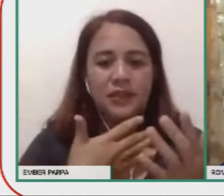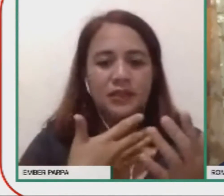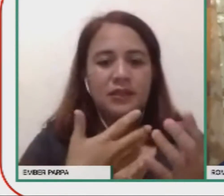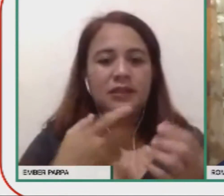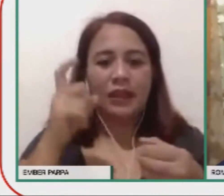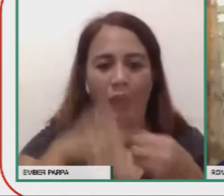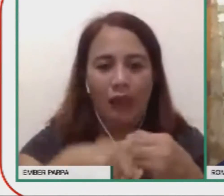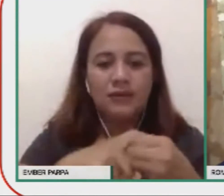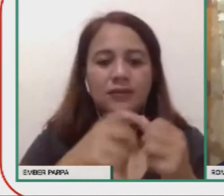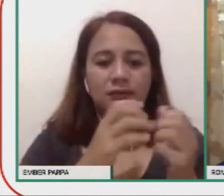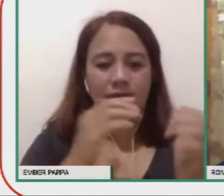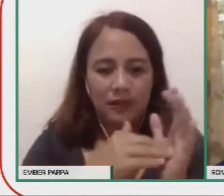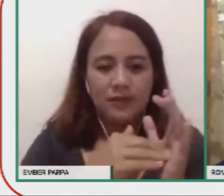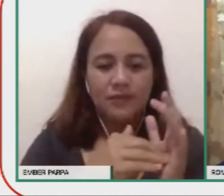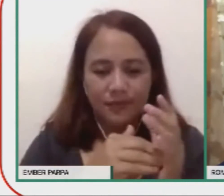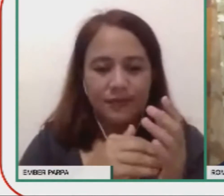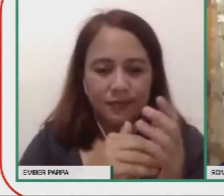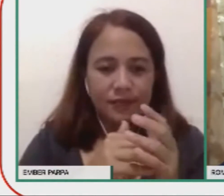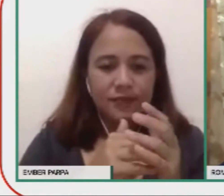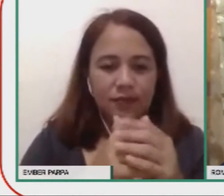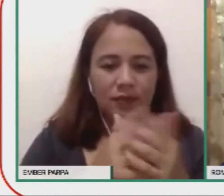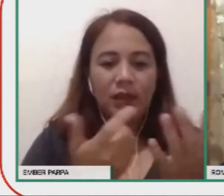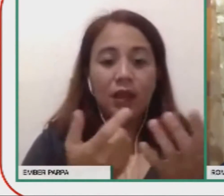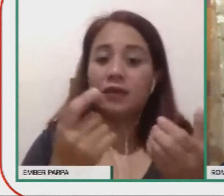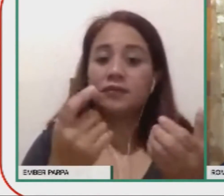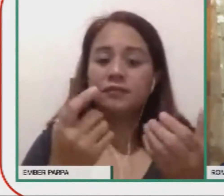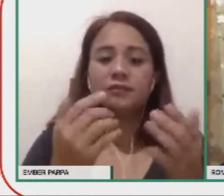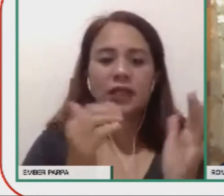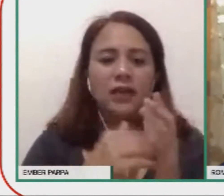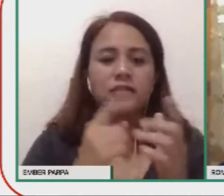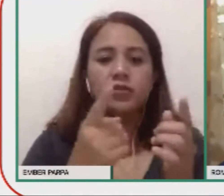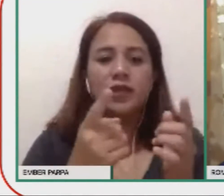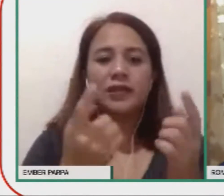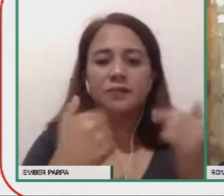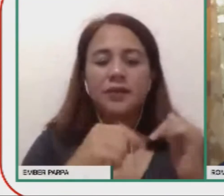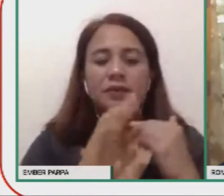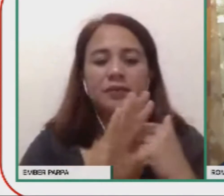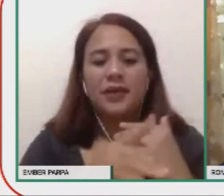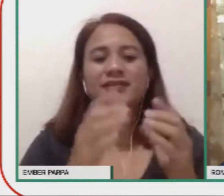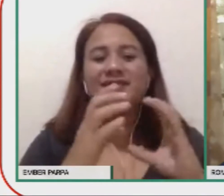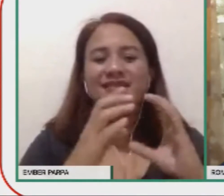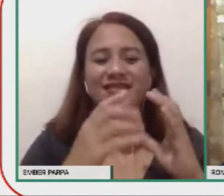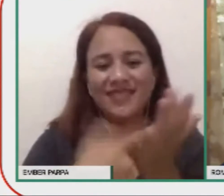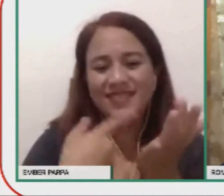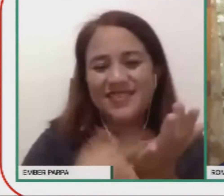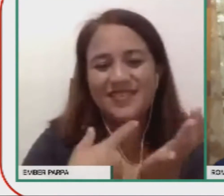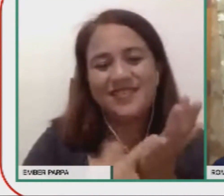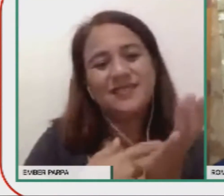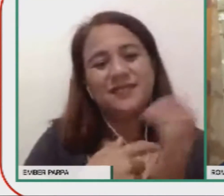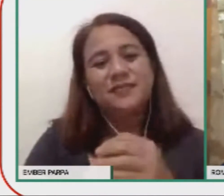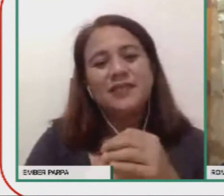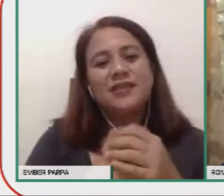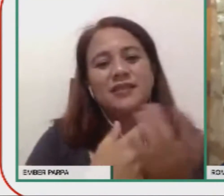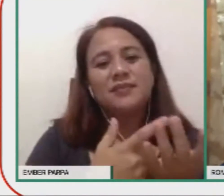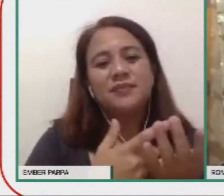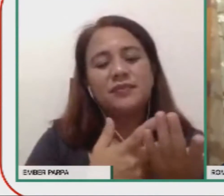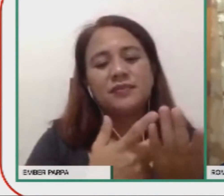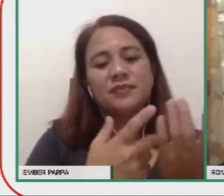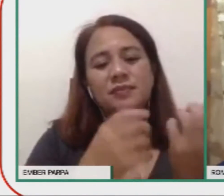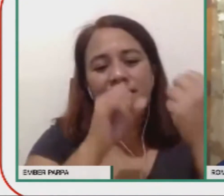in again. Okay, re-log in so you can come back into the conversation. Glo, I hope you can hear